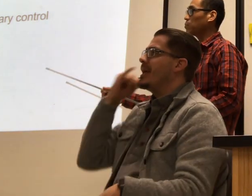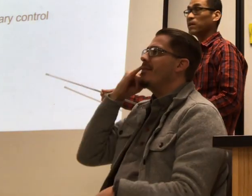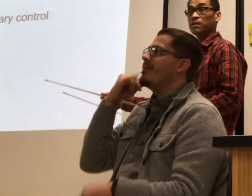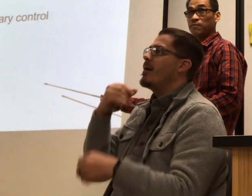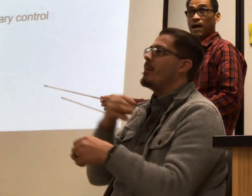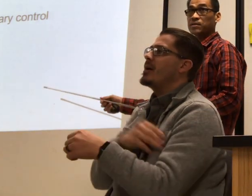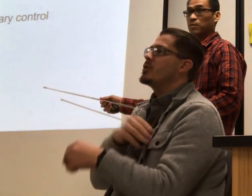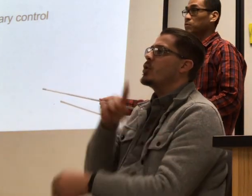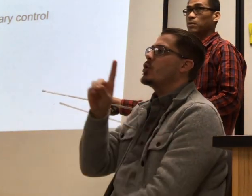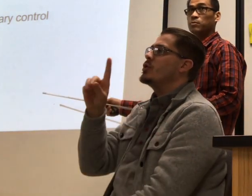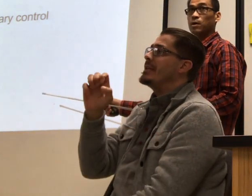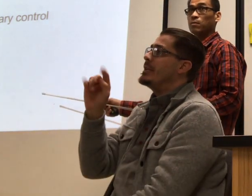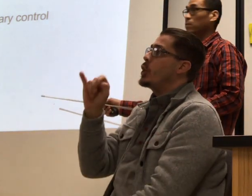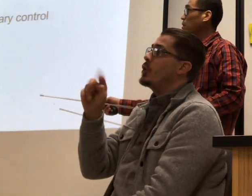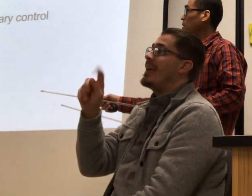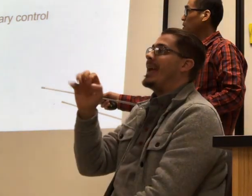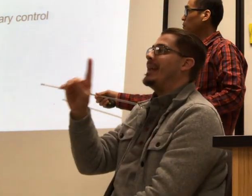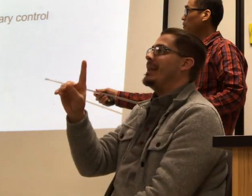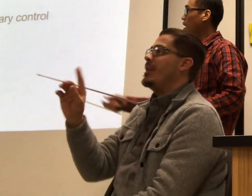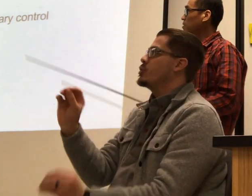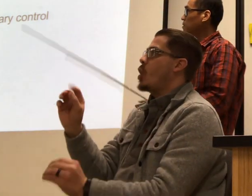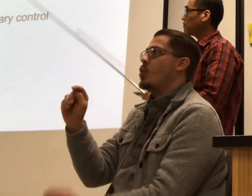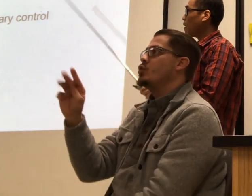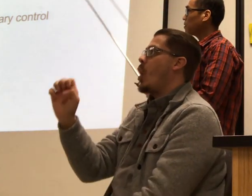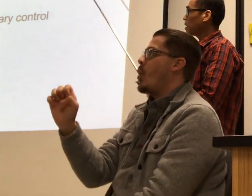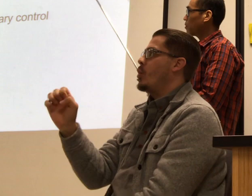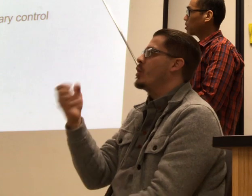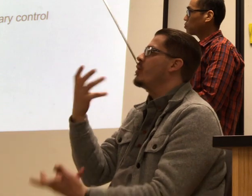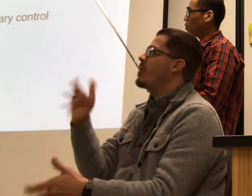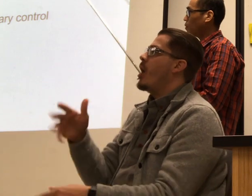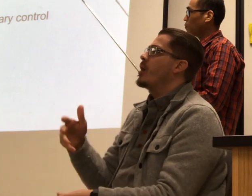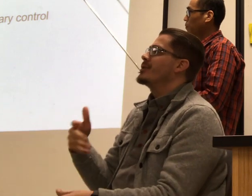denervated is completely flaccid. There's no tone. You've lost